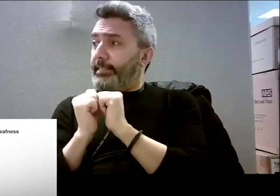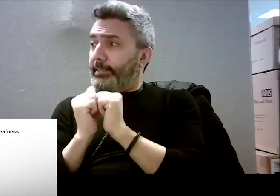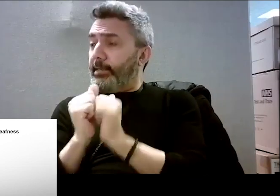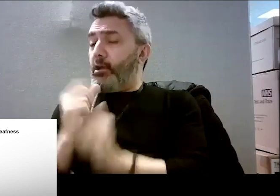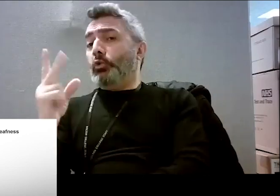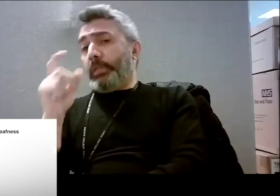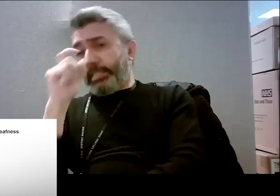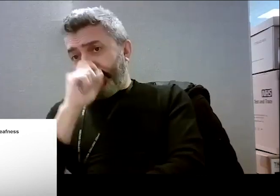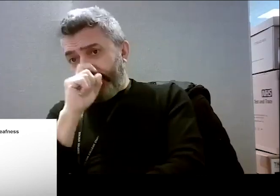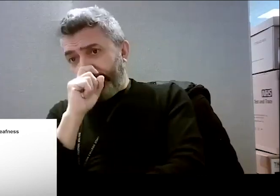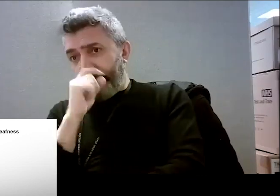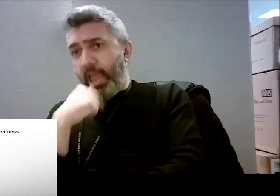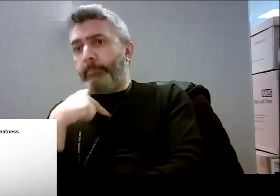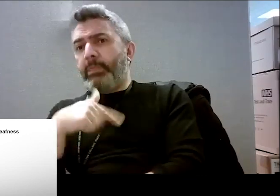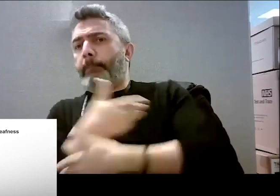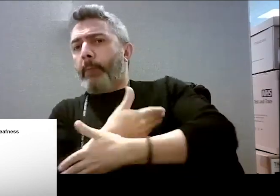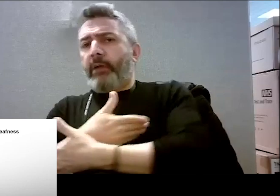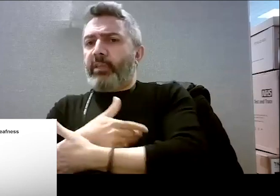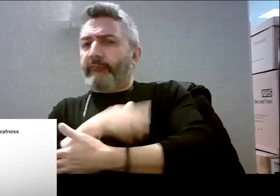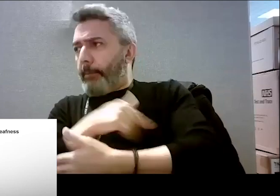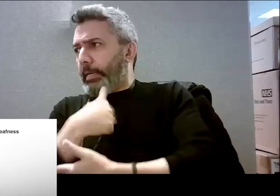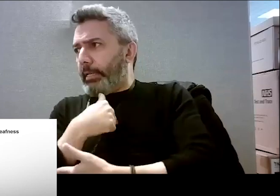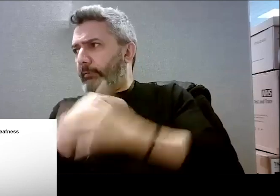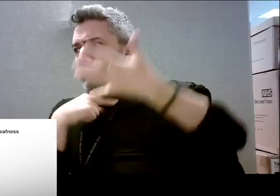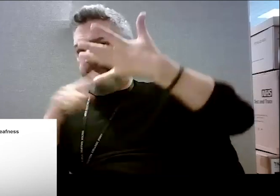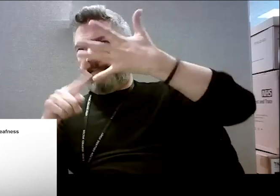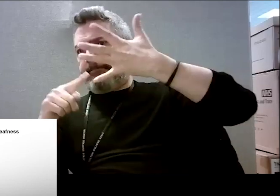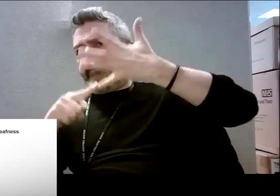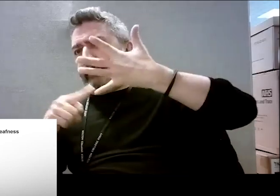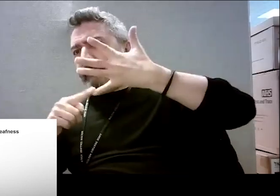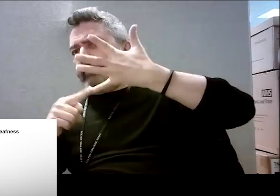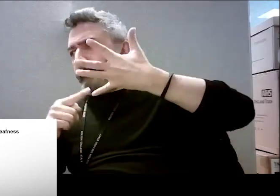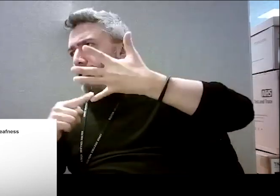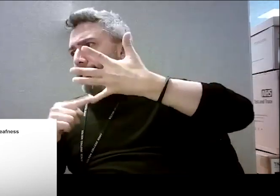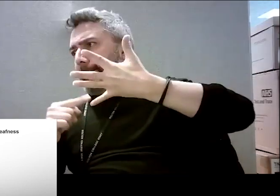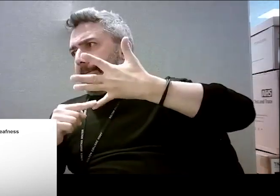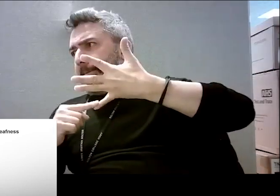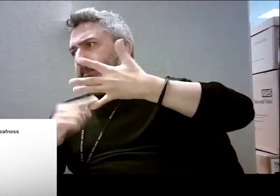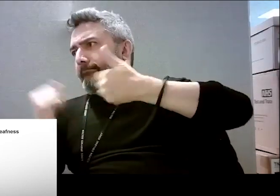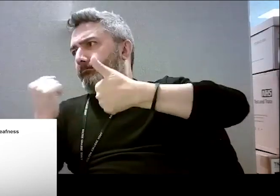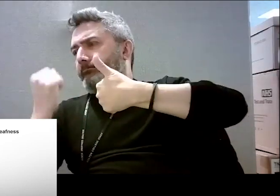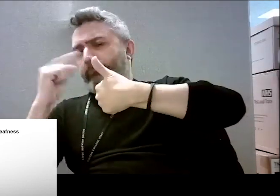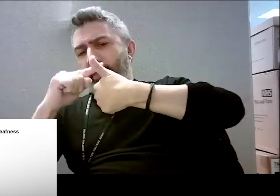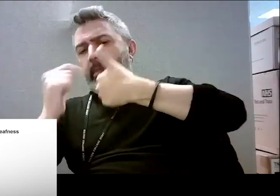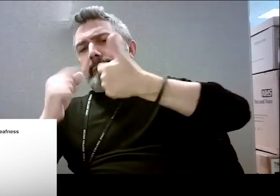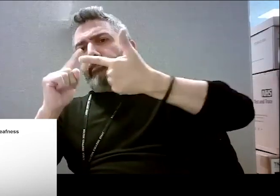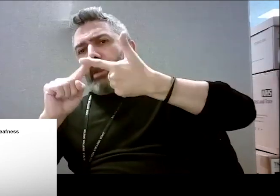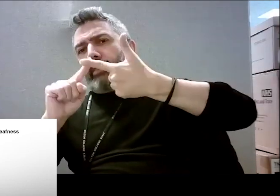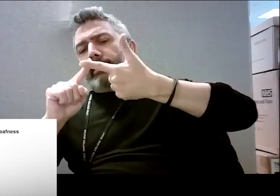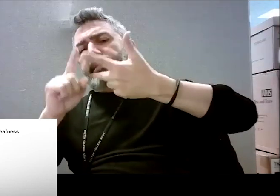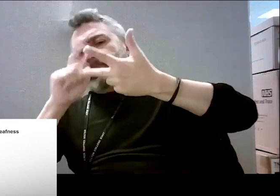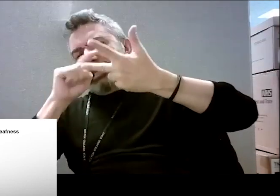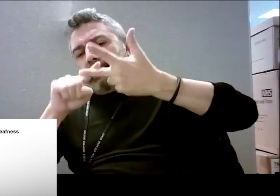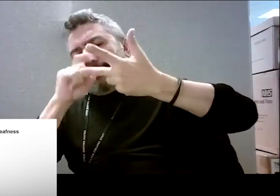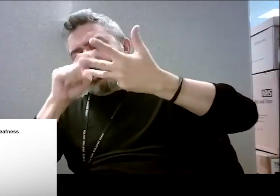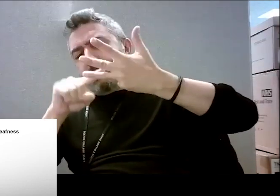So I have 2 brothers, 2 sisters. I'm the youngest in the family, so I'm the baby of the family.